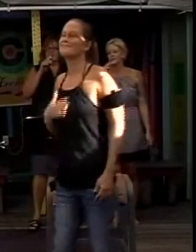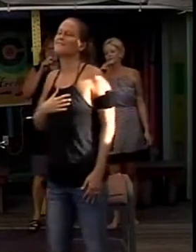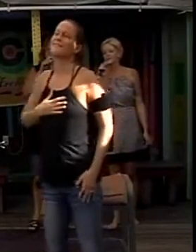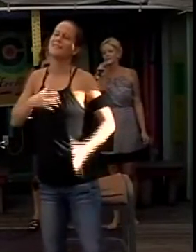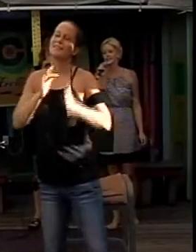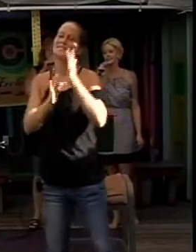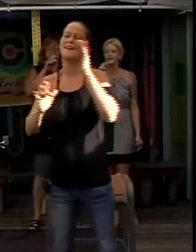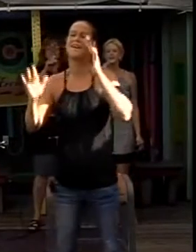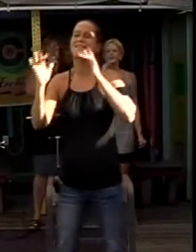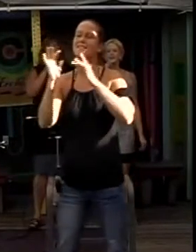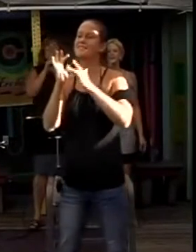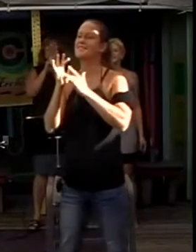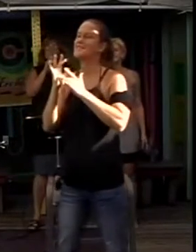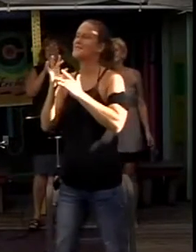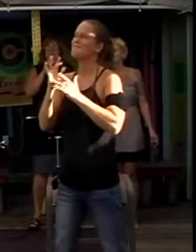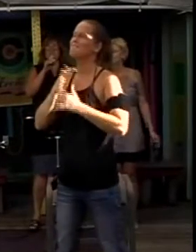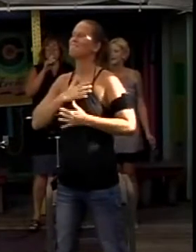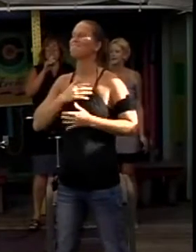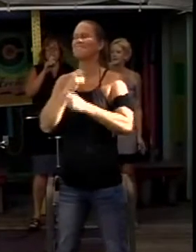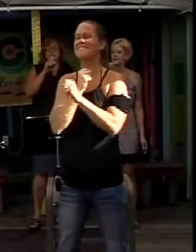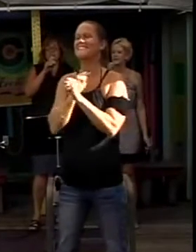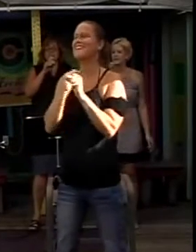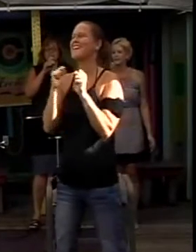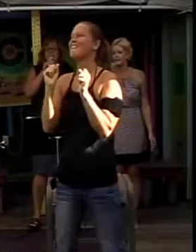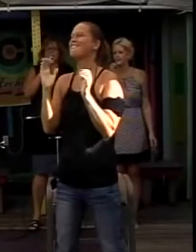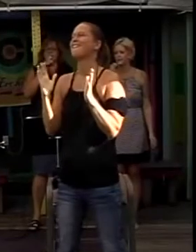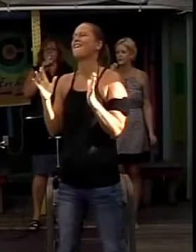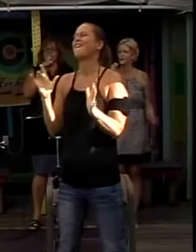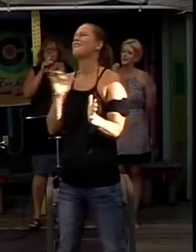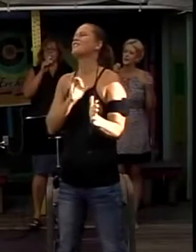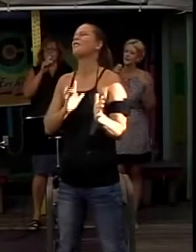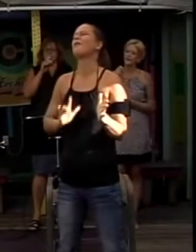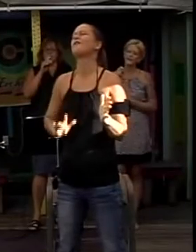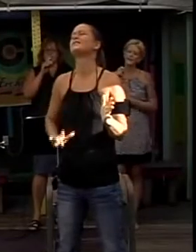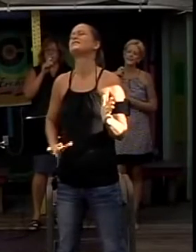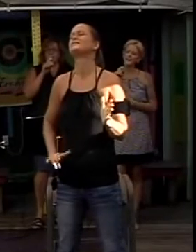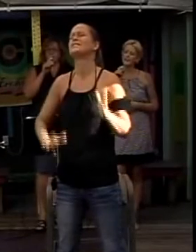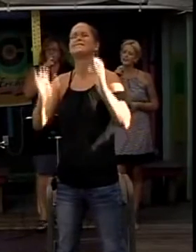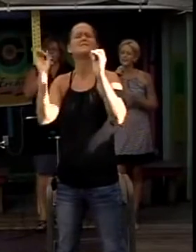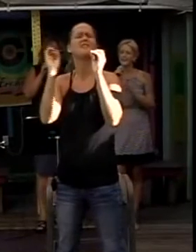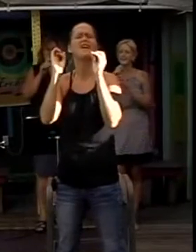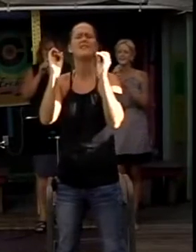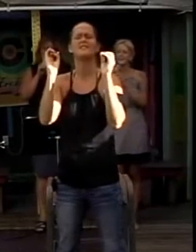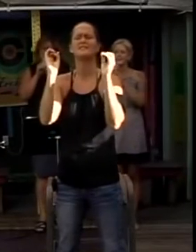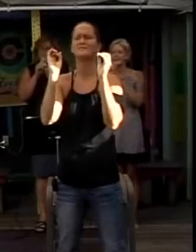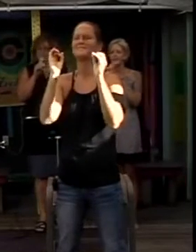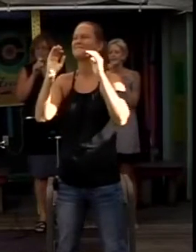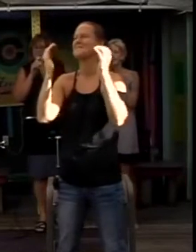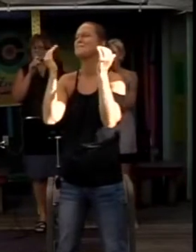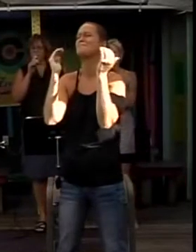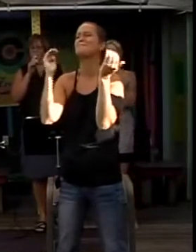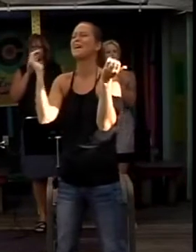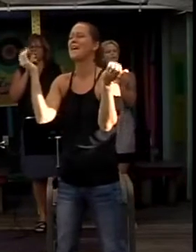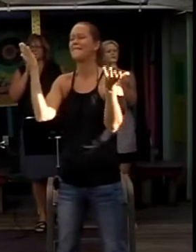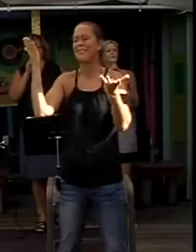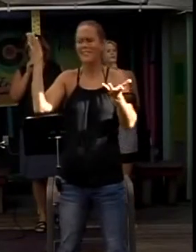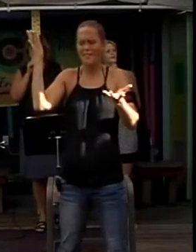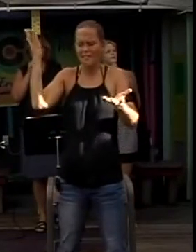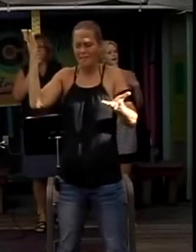My Jesus, my Savior, Lord, there is none like